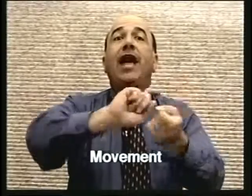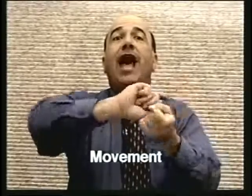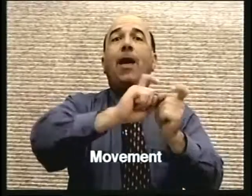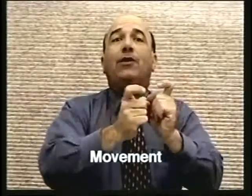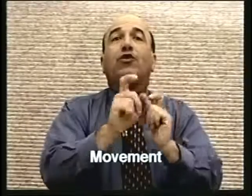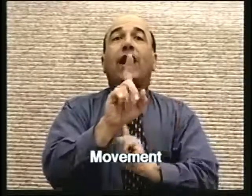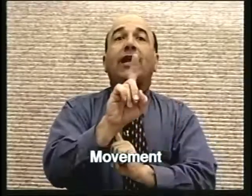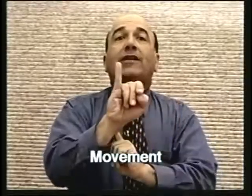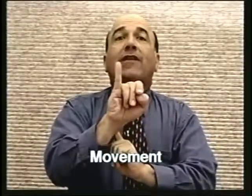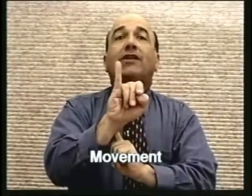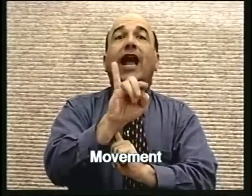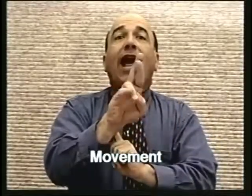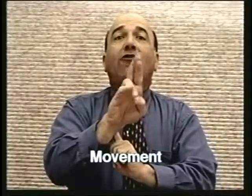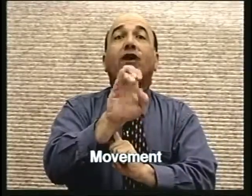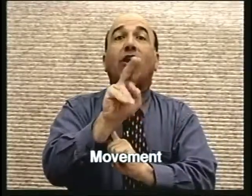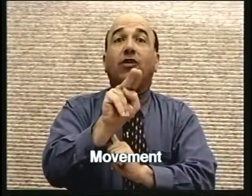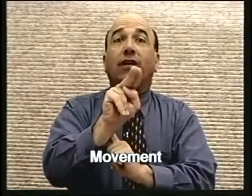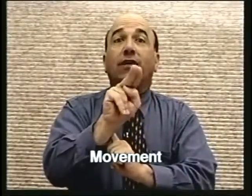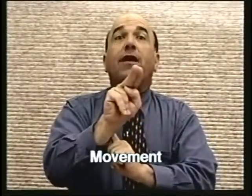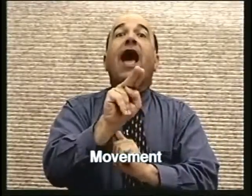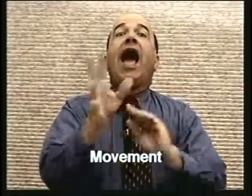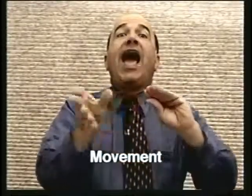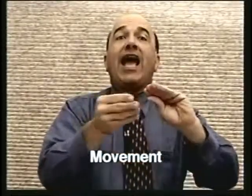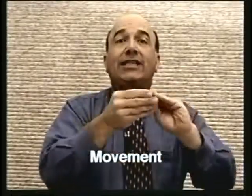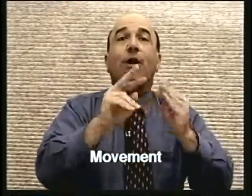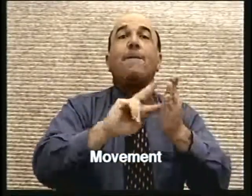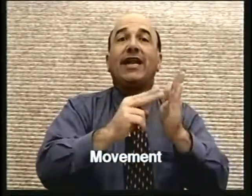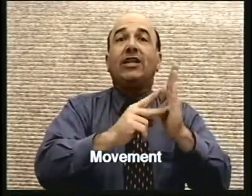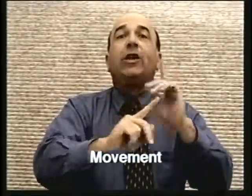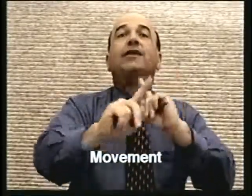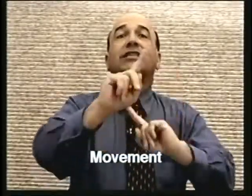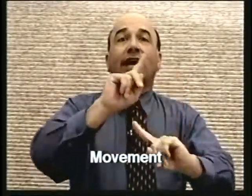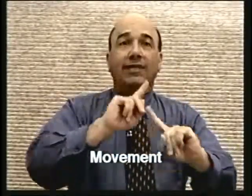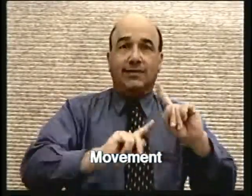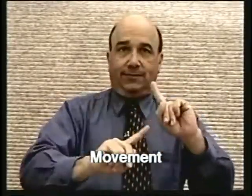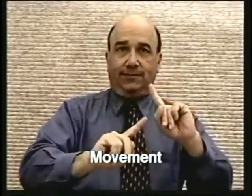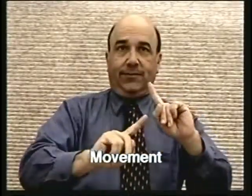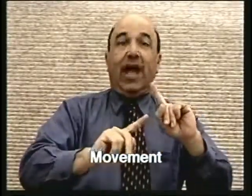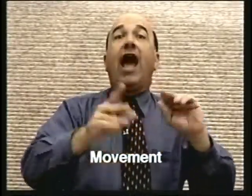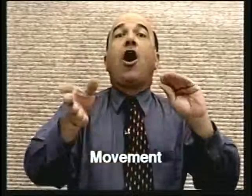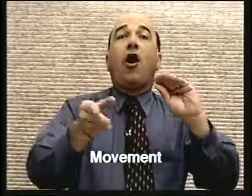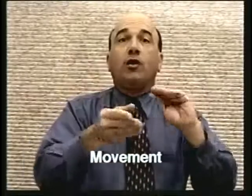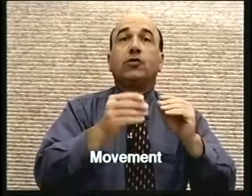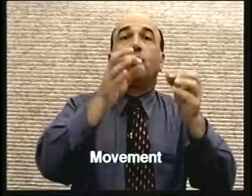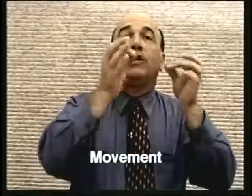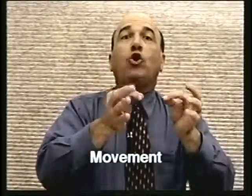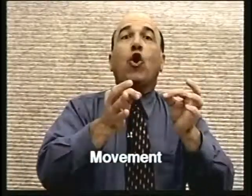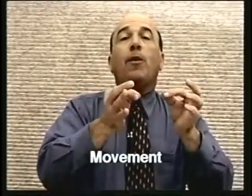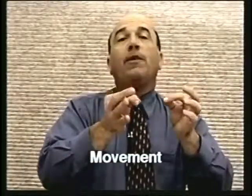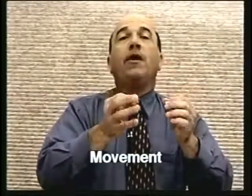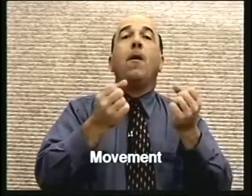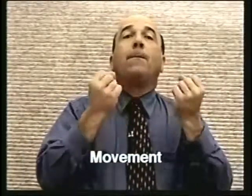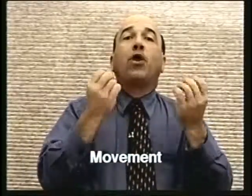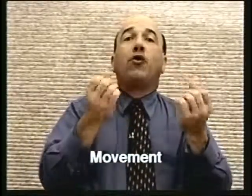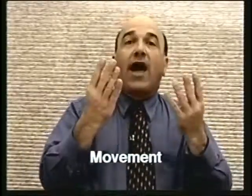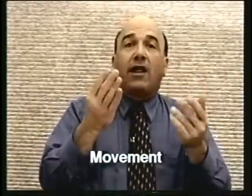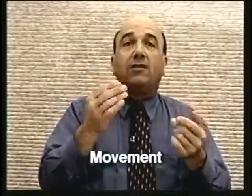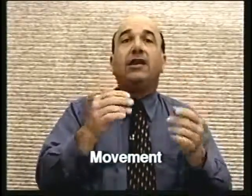and the change of direction adds meaning to the sign. And also determine plurality,